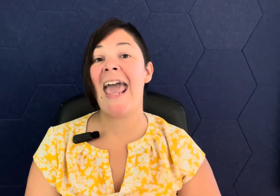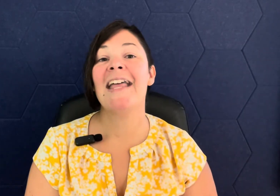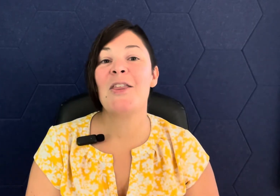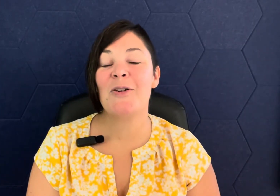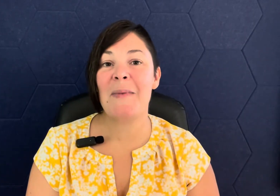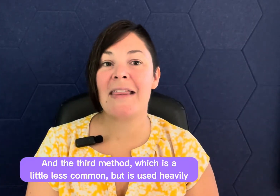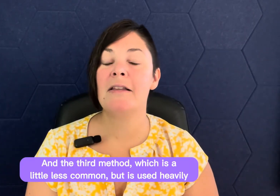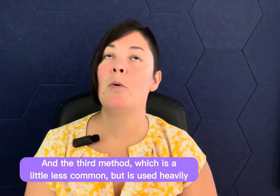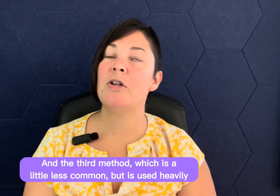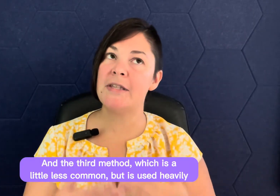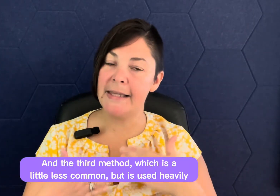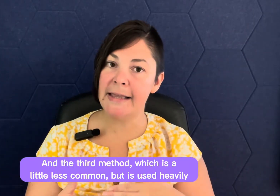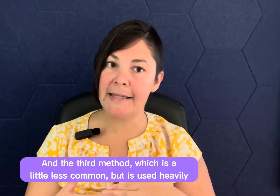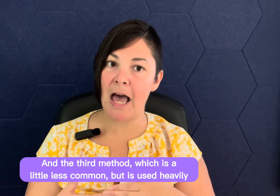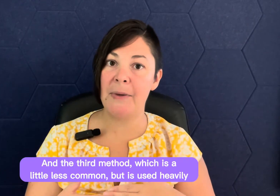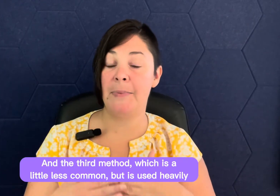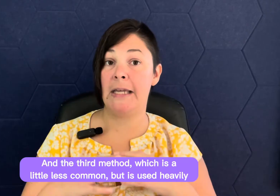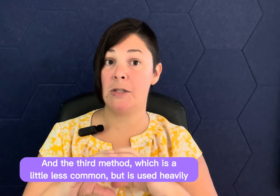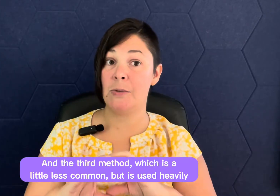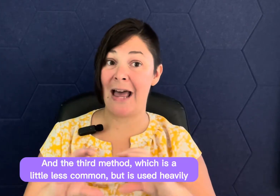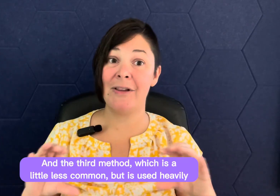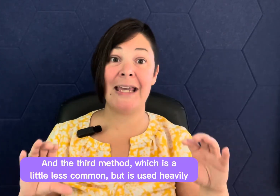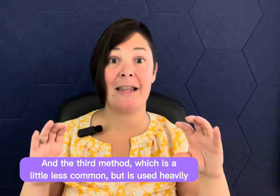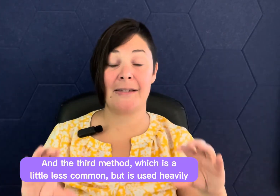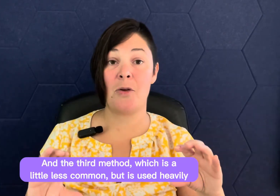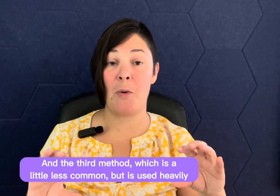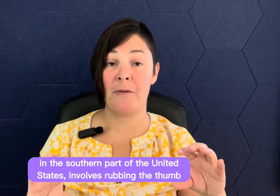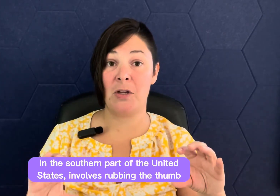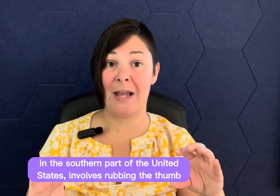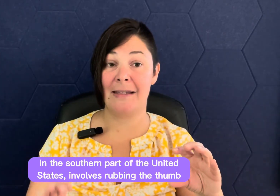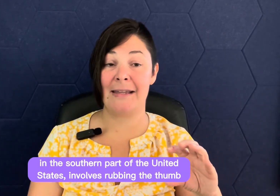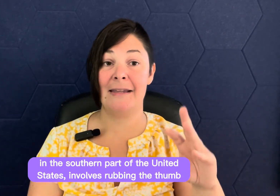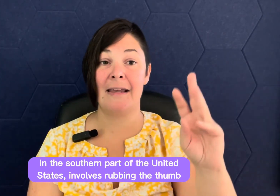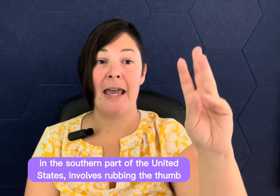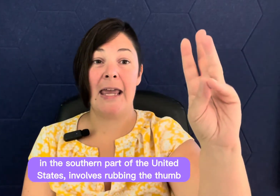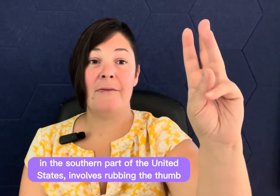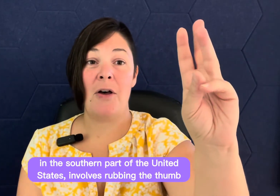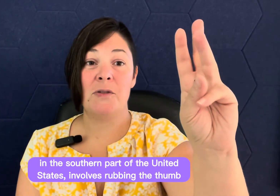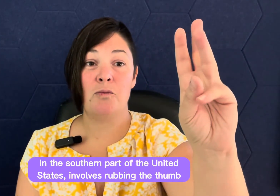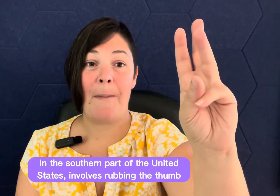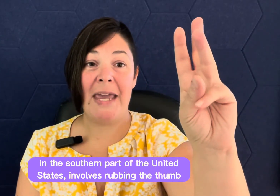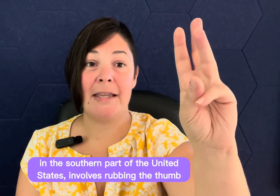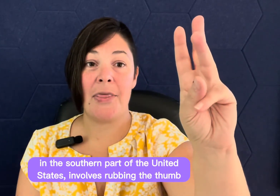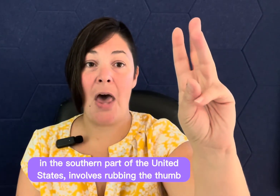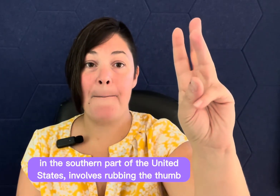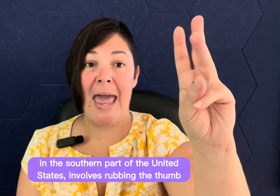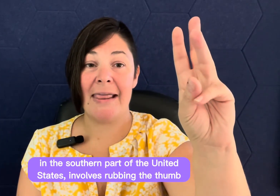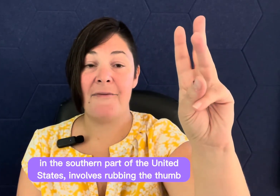And the third method, which is a little less common but is used heavily in the southern part of the United States, involves rubbing the thumb and the